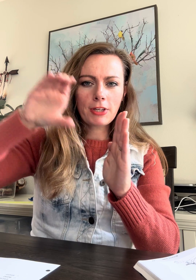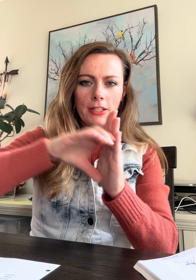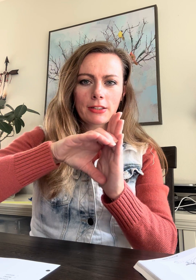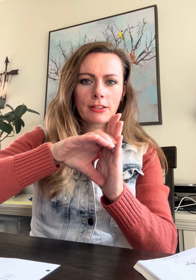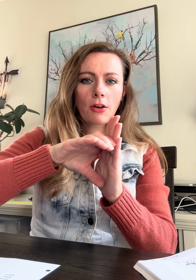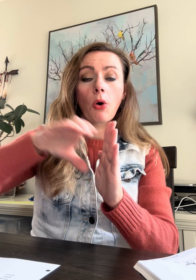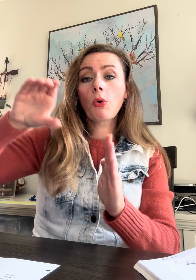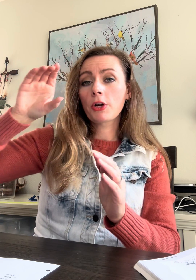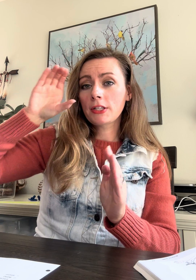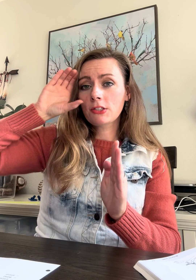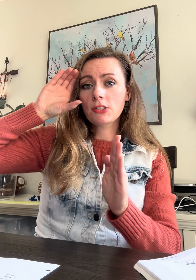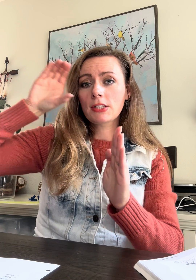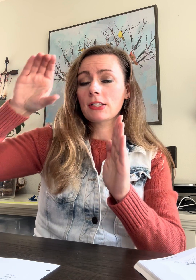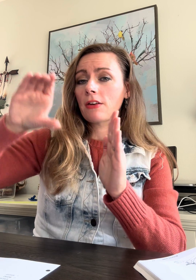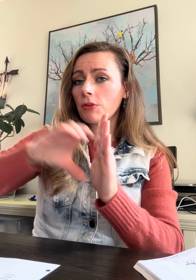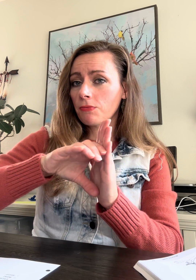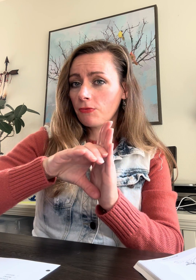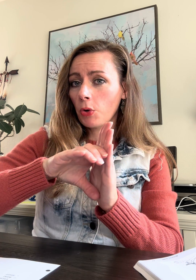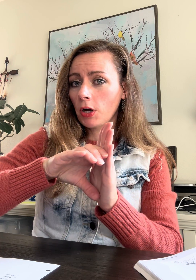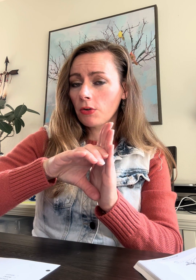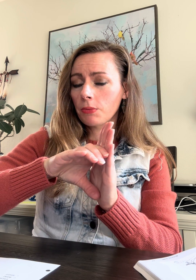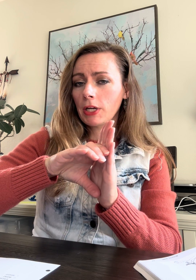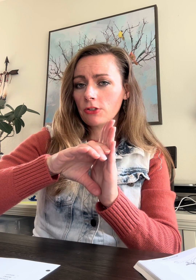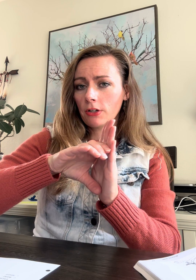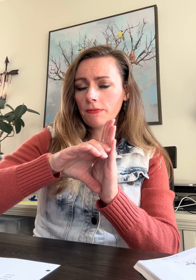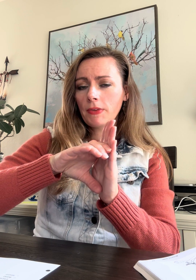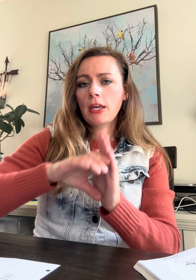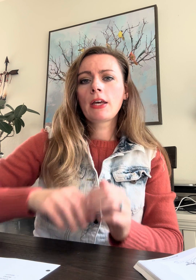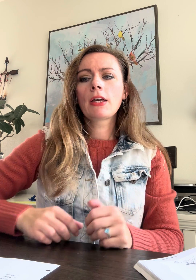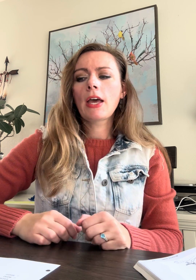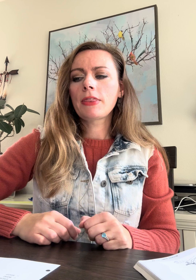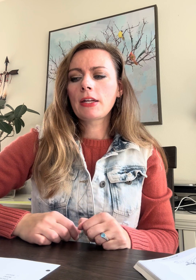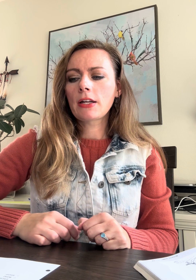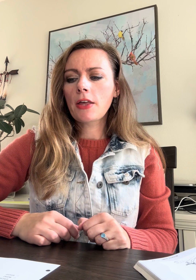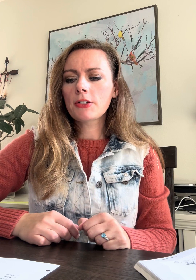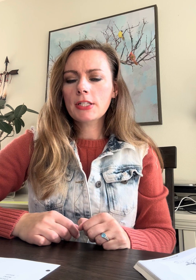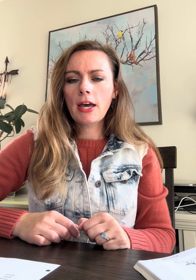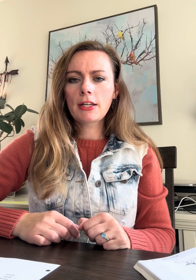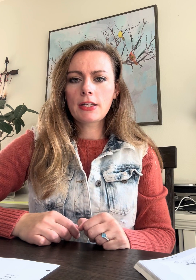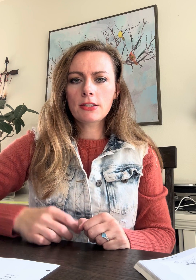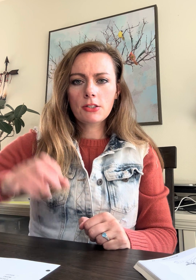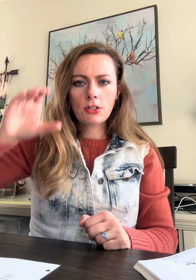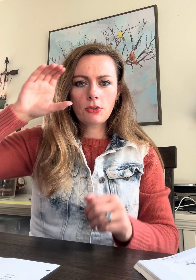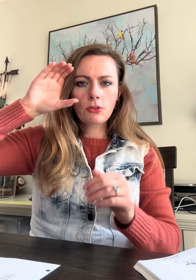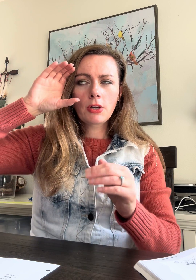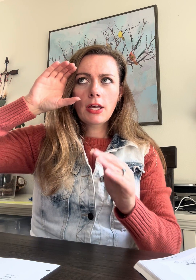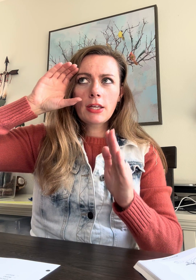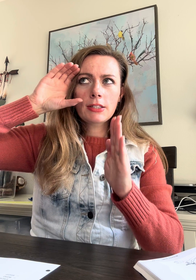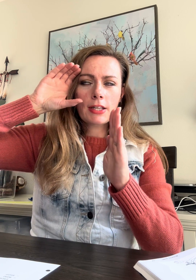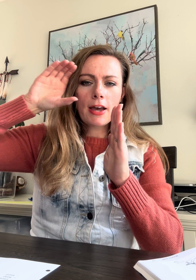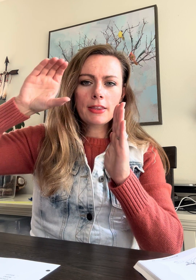photography, or this is just the sign for photo or picture. And then another sign is to sign